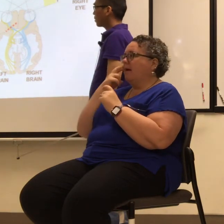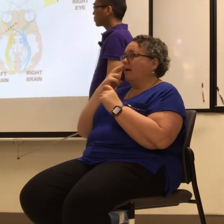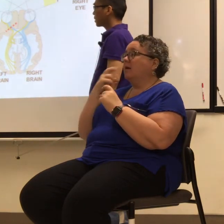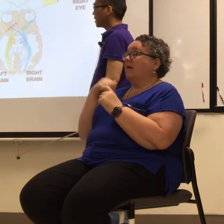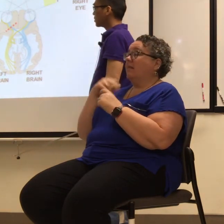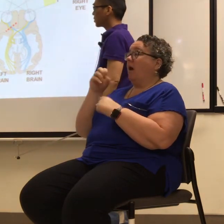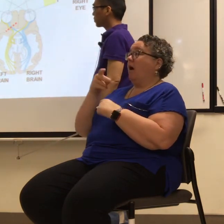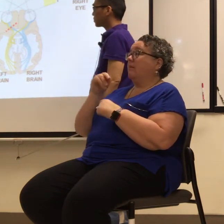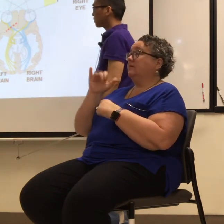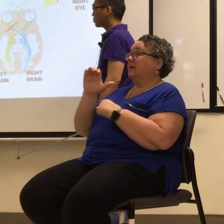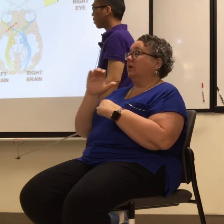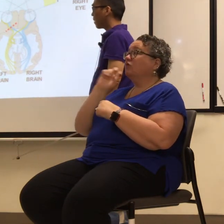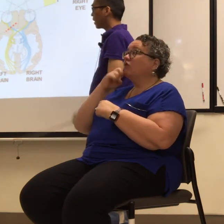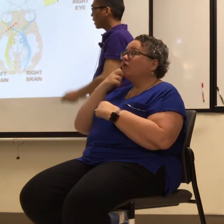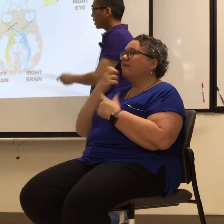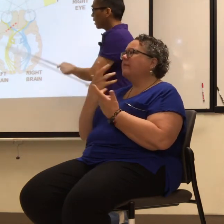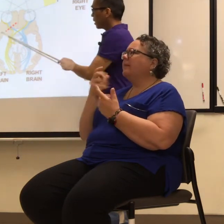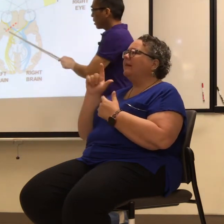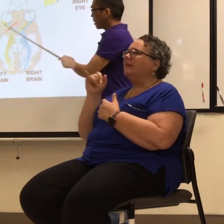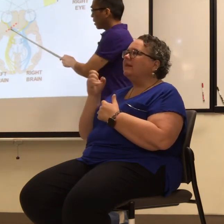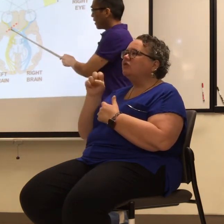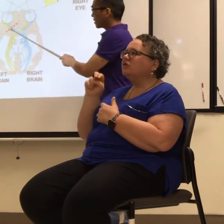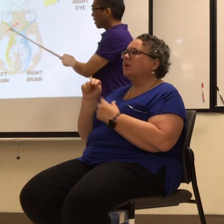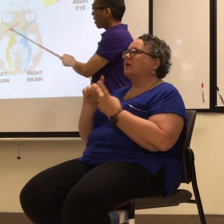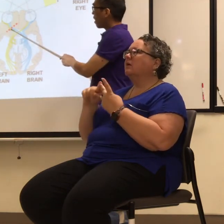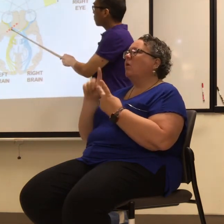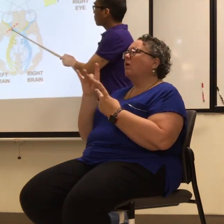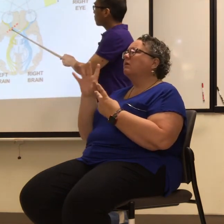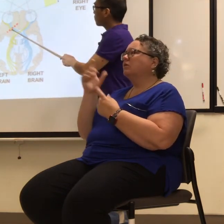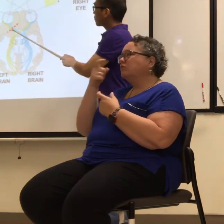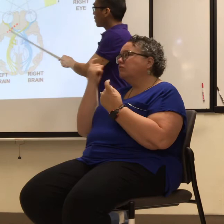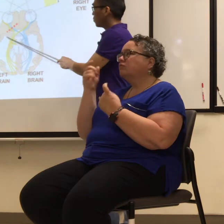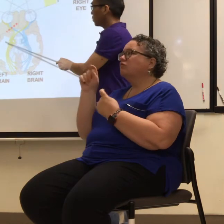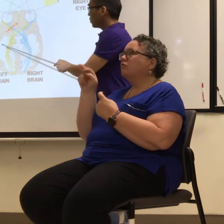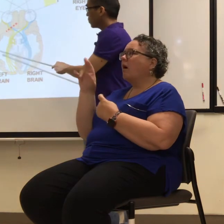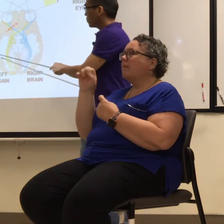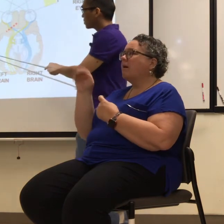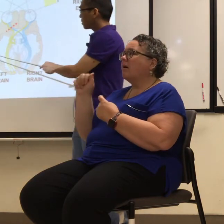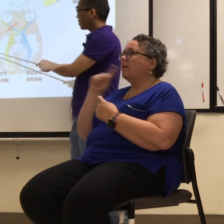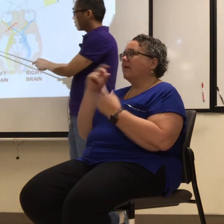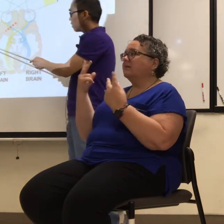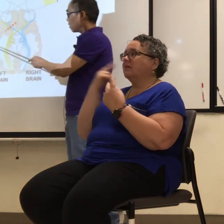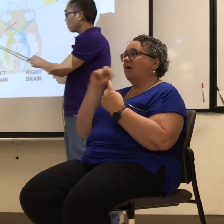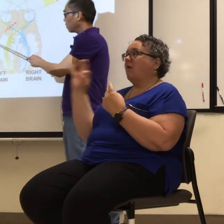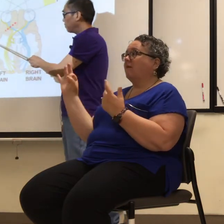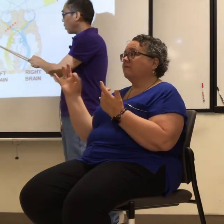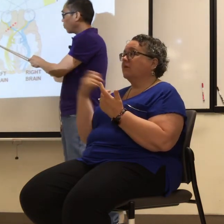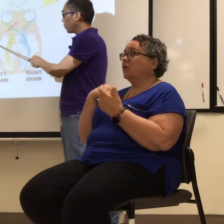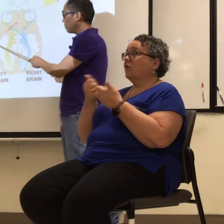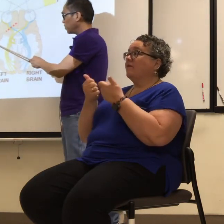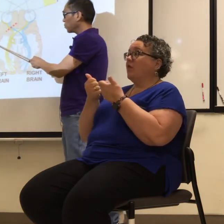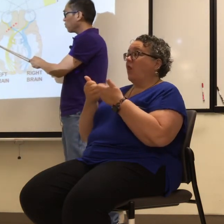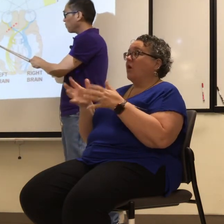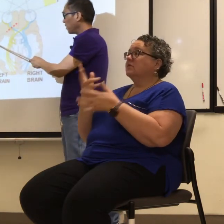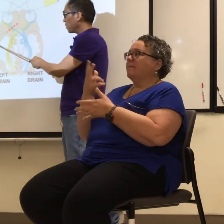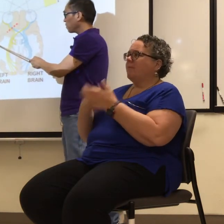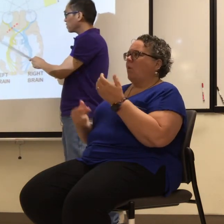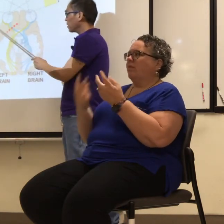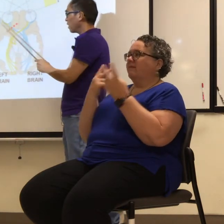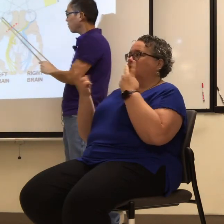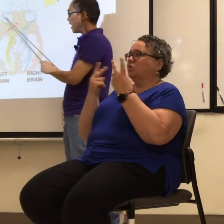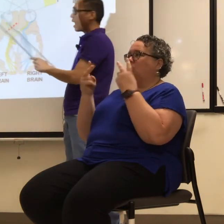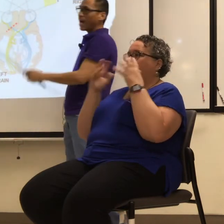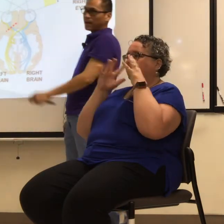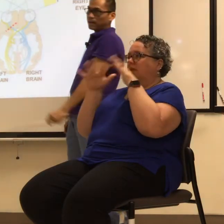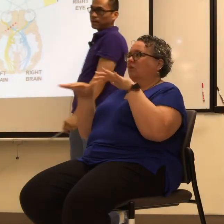nerve. There's a lesion or some trauma that's cut off. You lose both visual